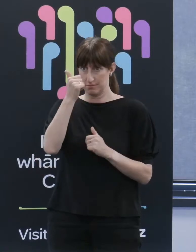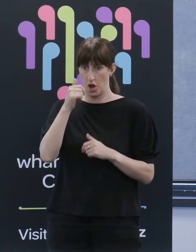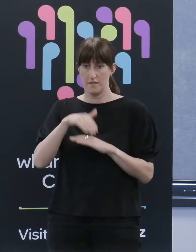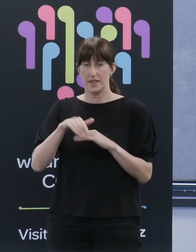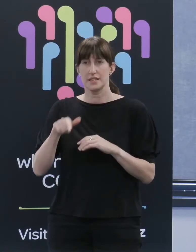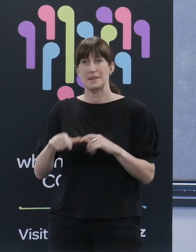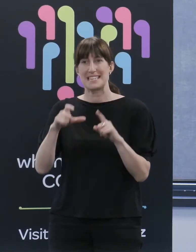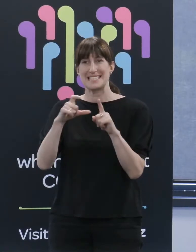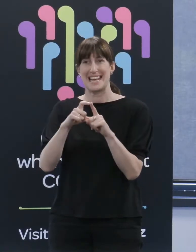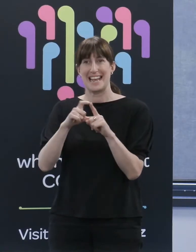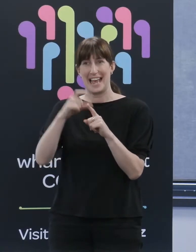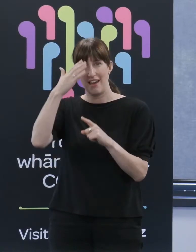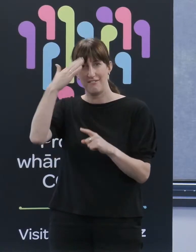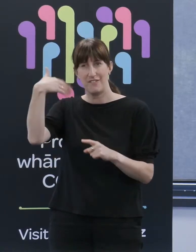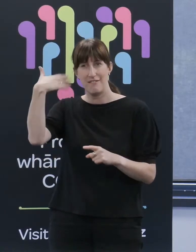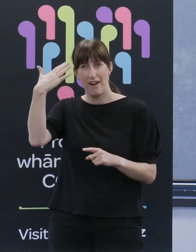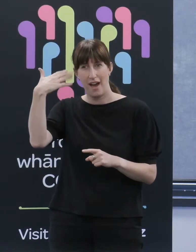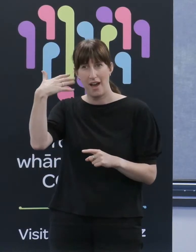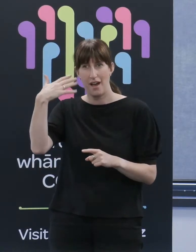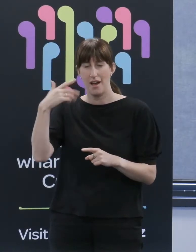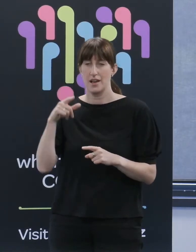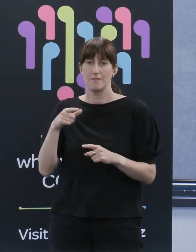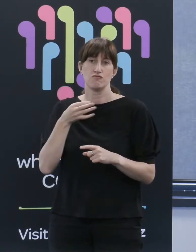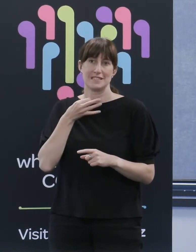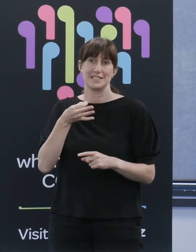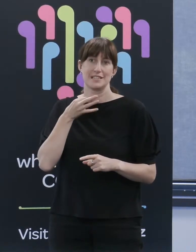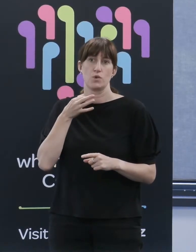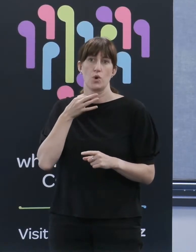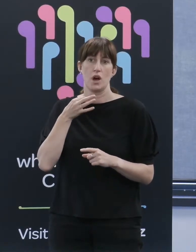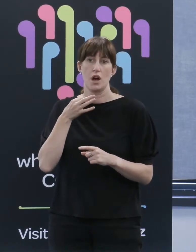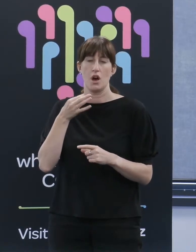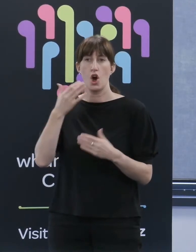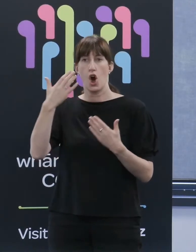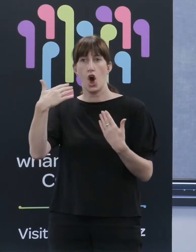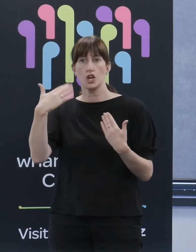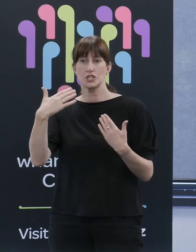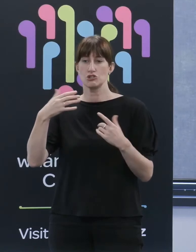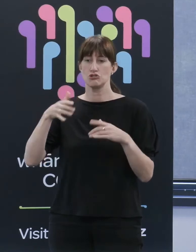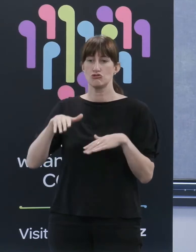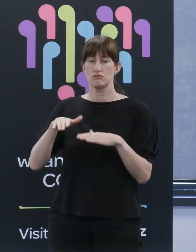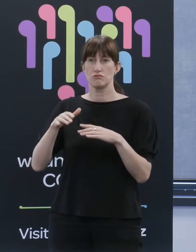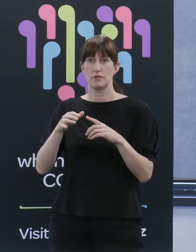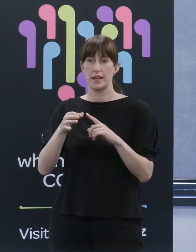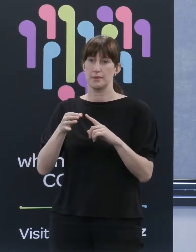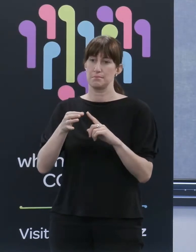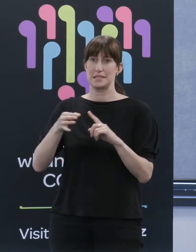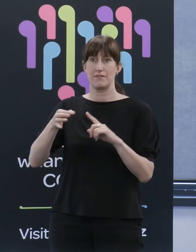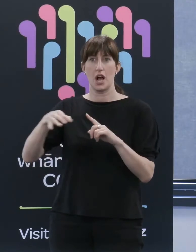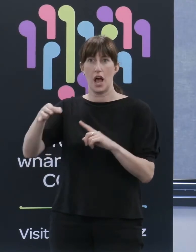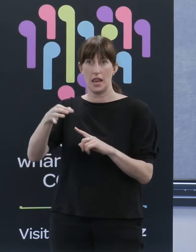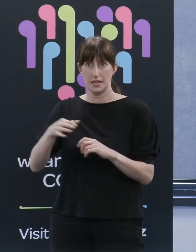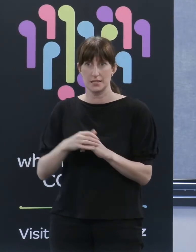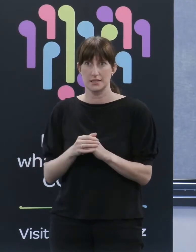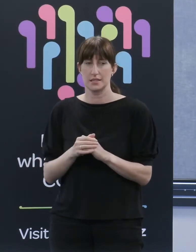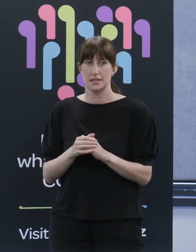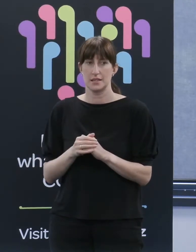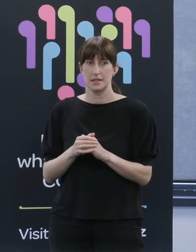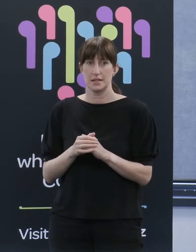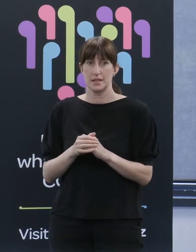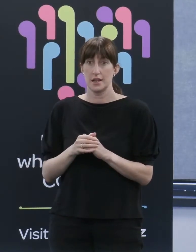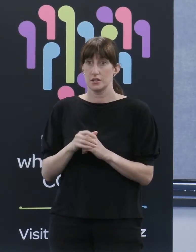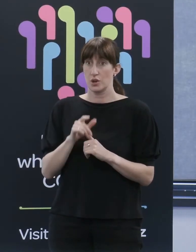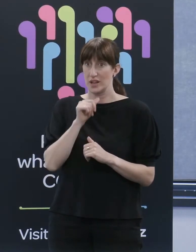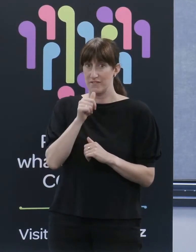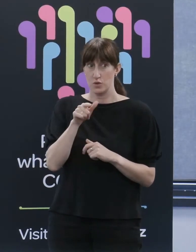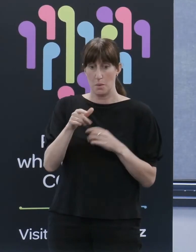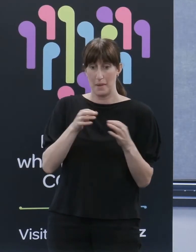number of Pacific countries, and I think anyone travelling there, and I imagine there are a lot of people planning either over this next couple of weeks or